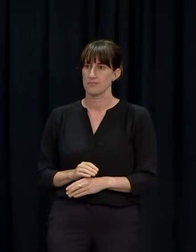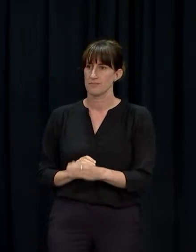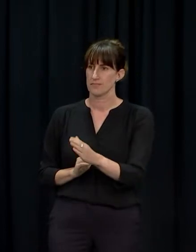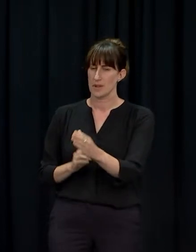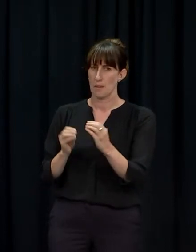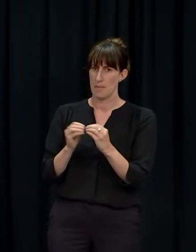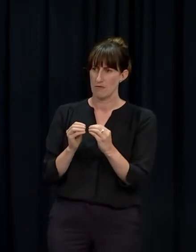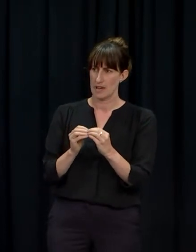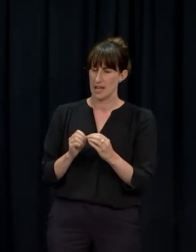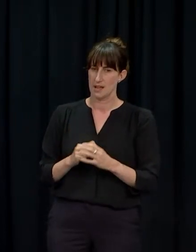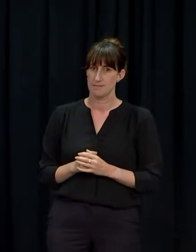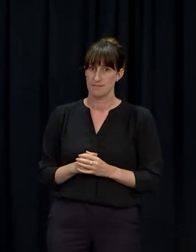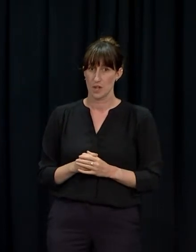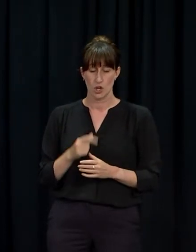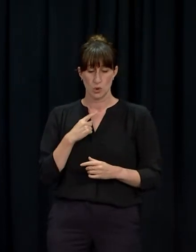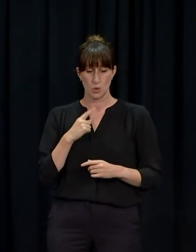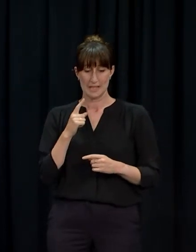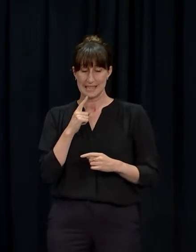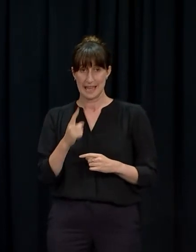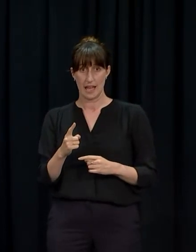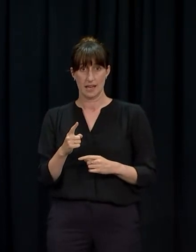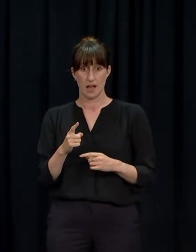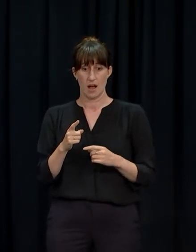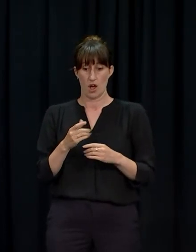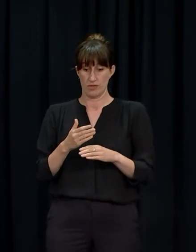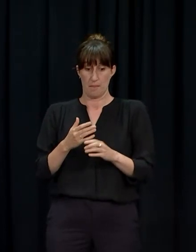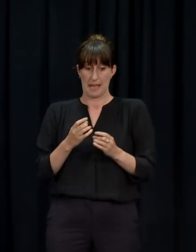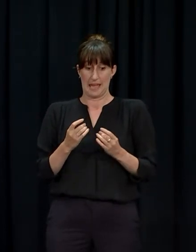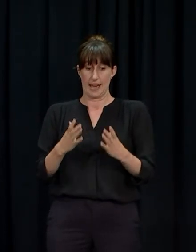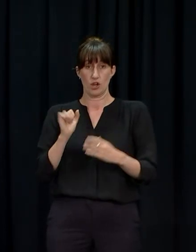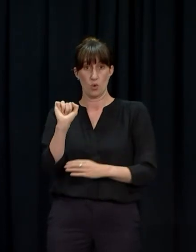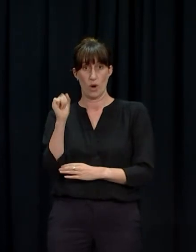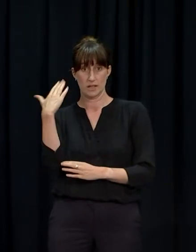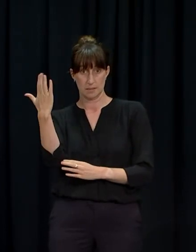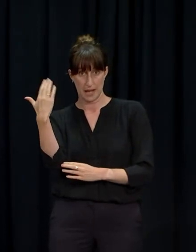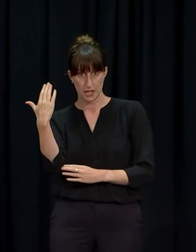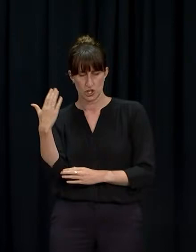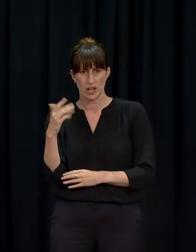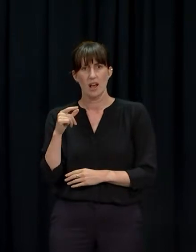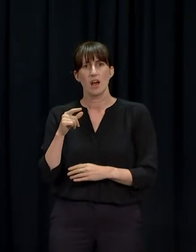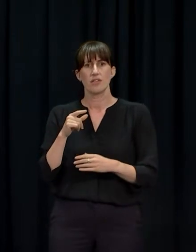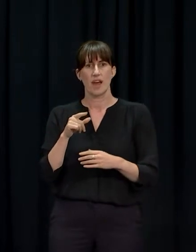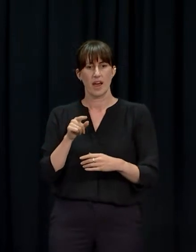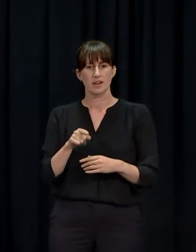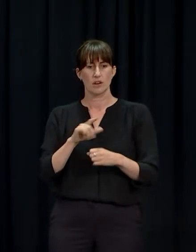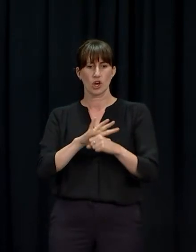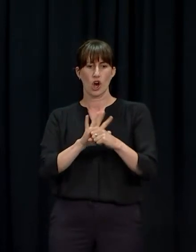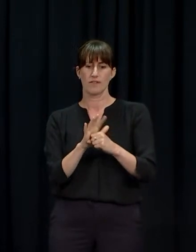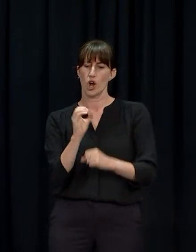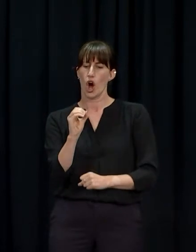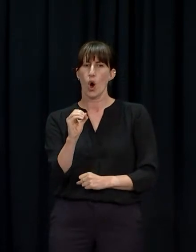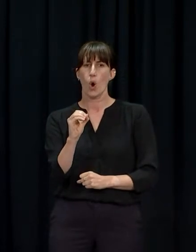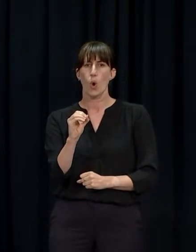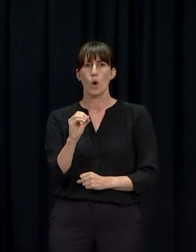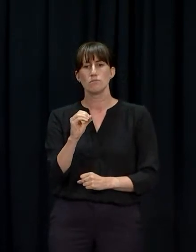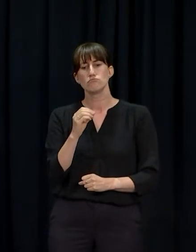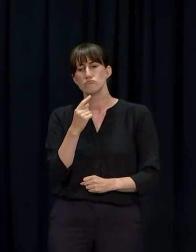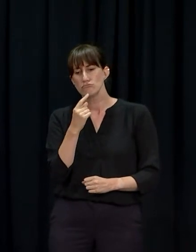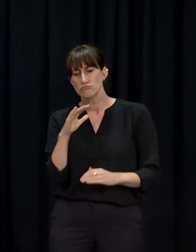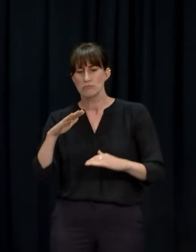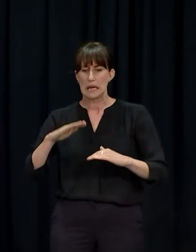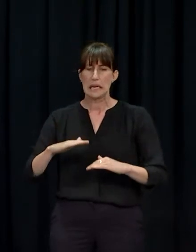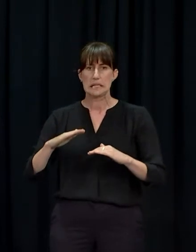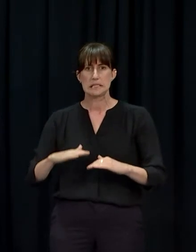illness that can mainly be managed at home. What would you say to the critics that would say the government's totally